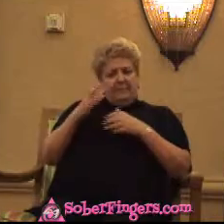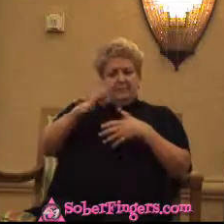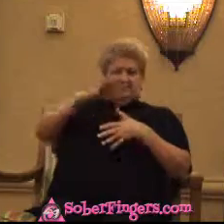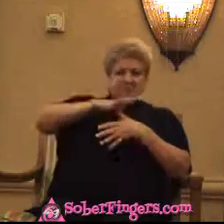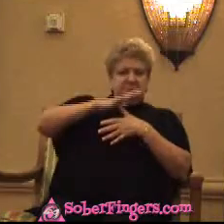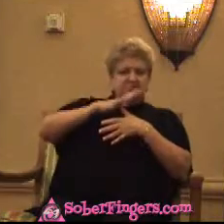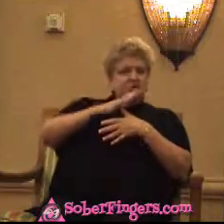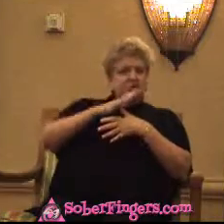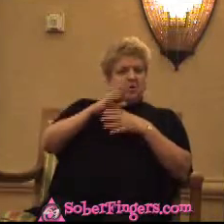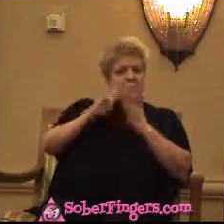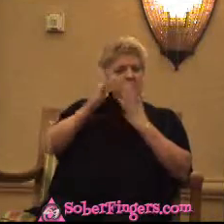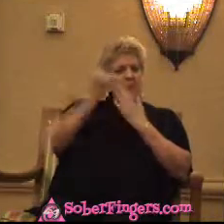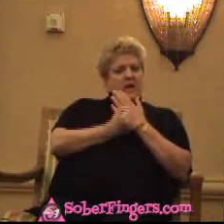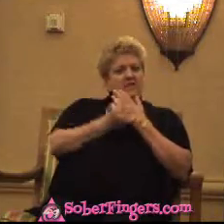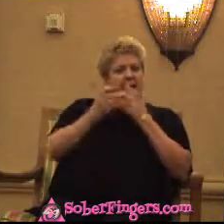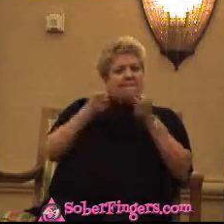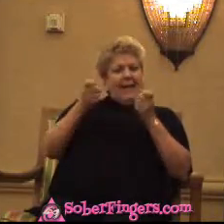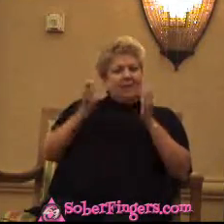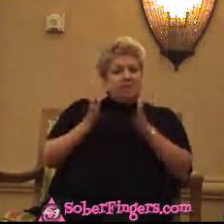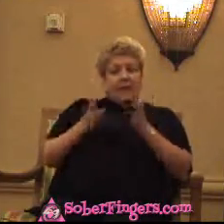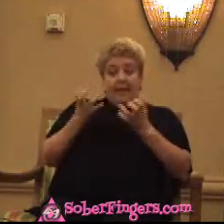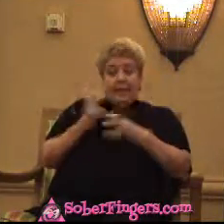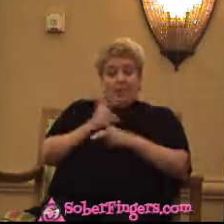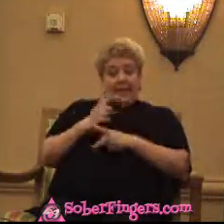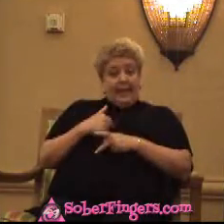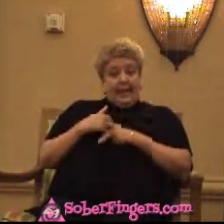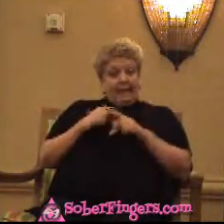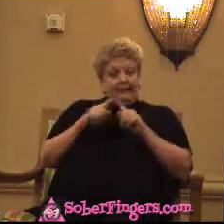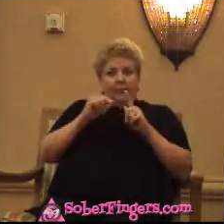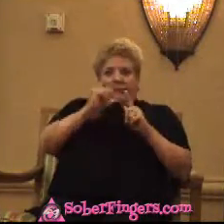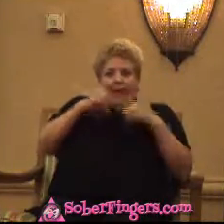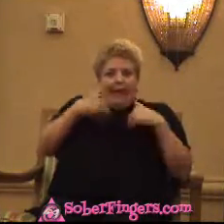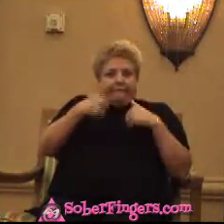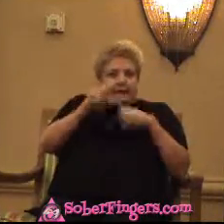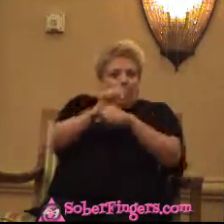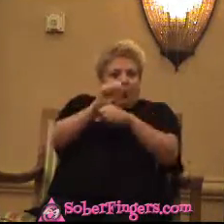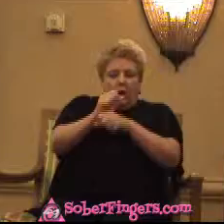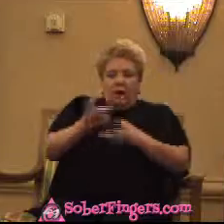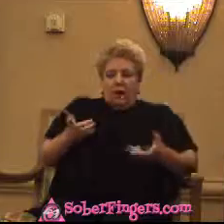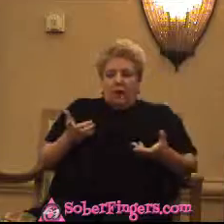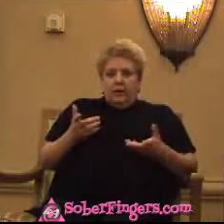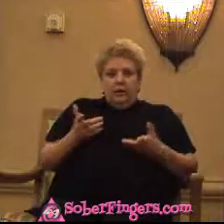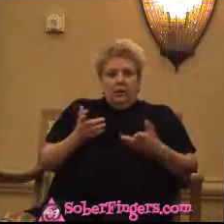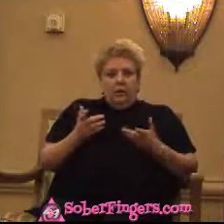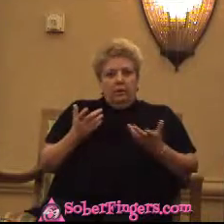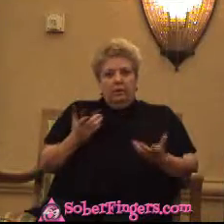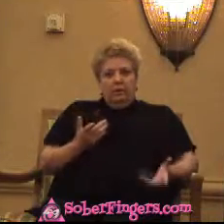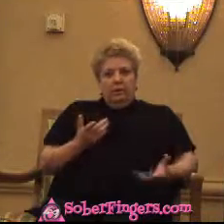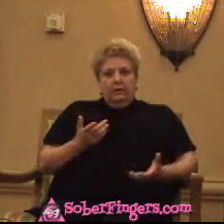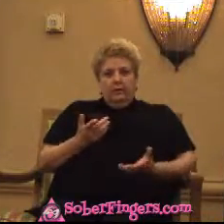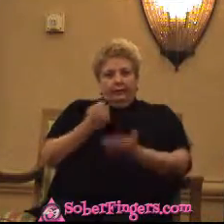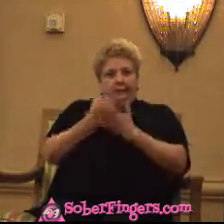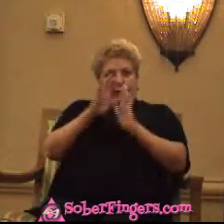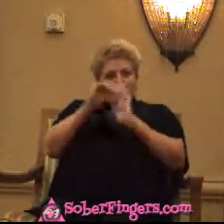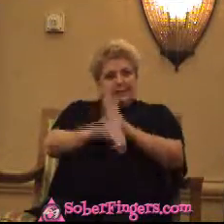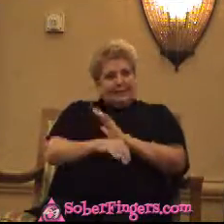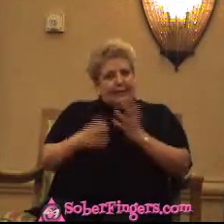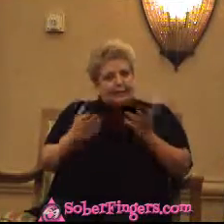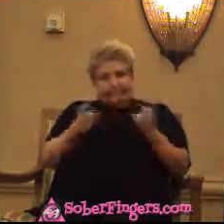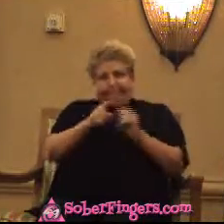And they want to keep me, but we don't have any work. I don't know, there's a recession going on. I think it's probably happening even here, maybe. And we don't have any work. And I'm finishing up